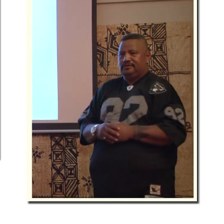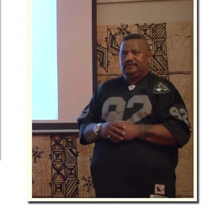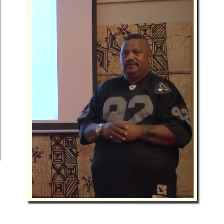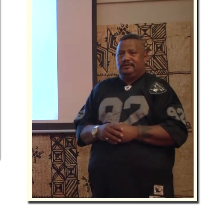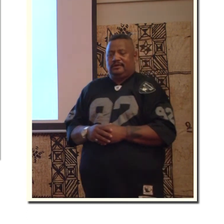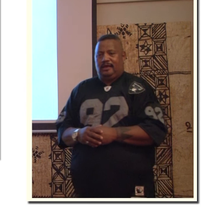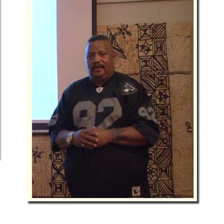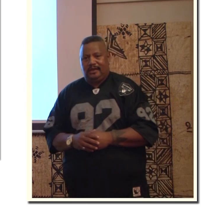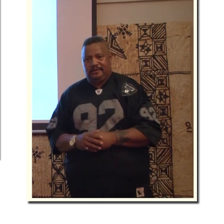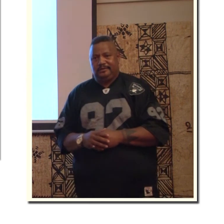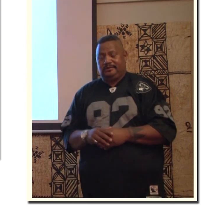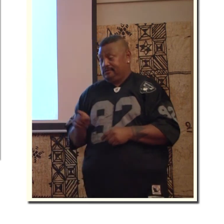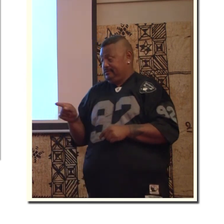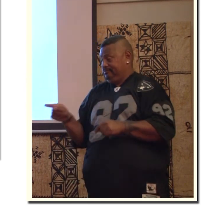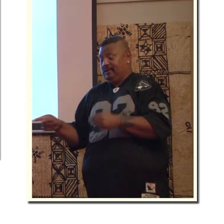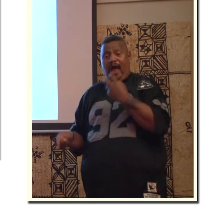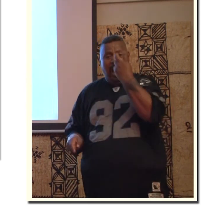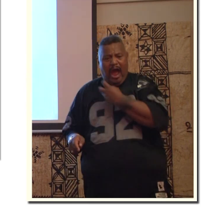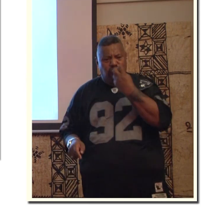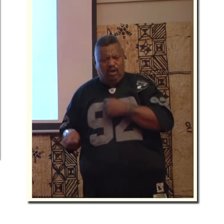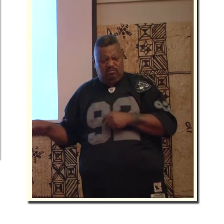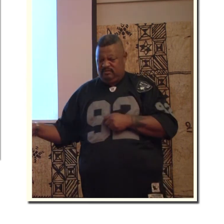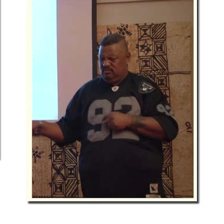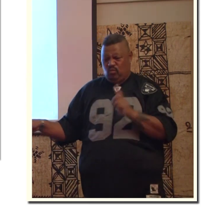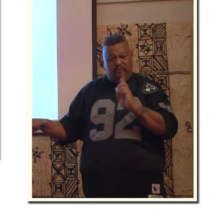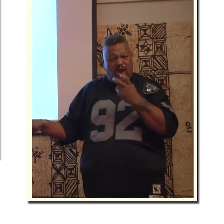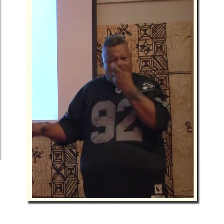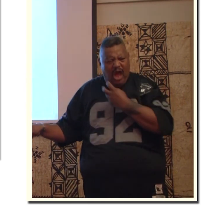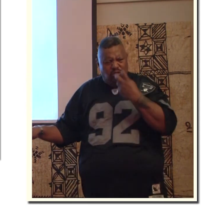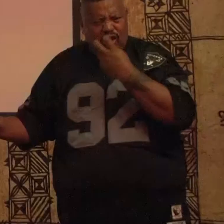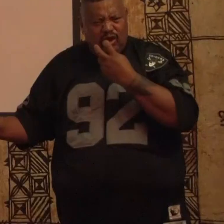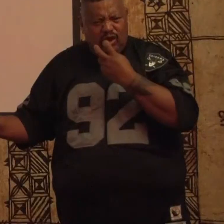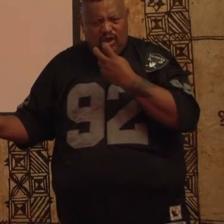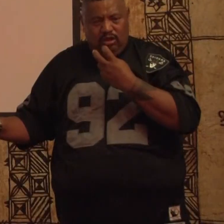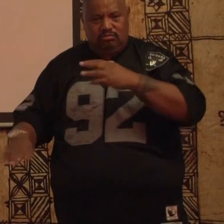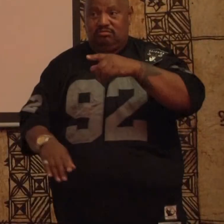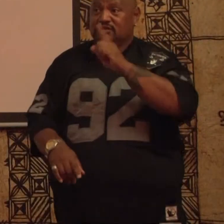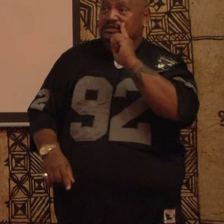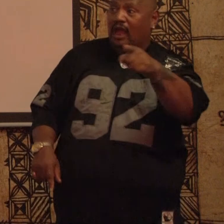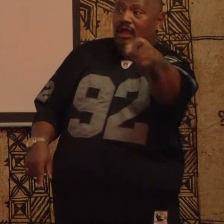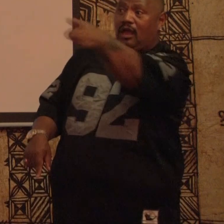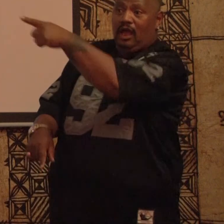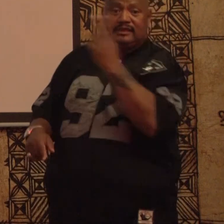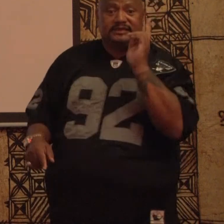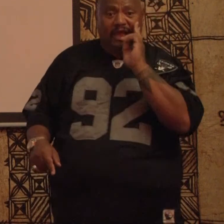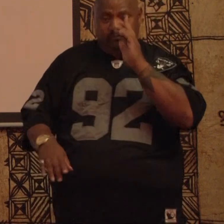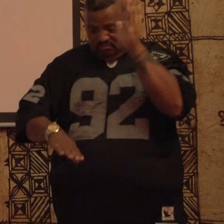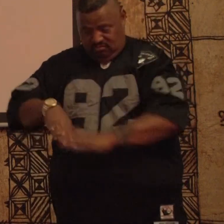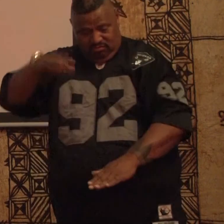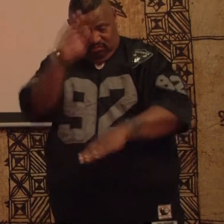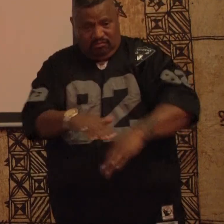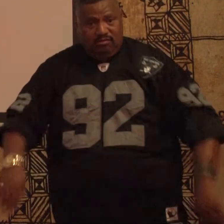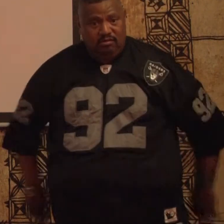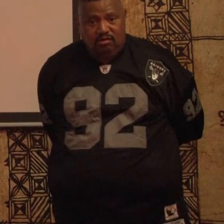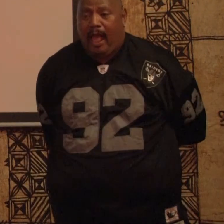talking about, they wanted to do away with sign language. And that oral way is